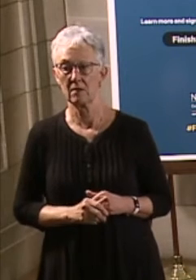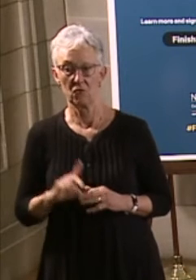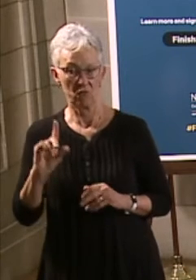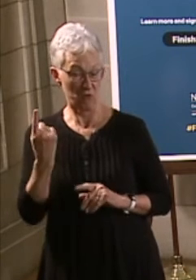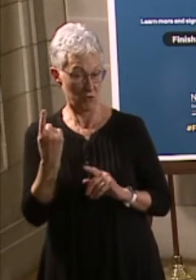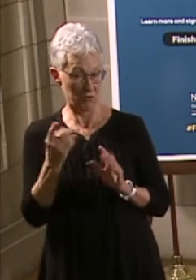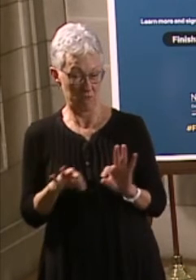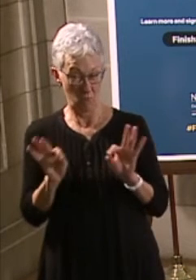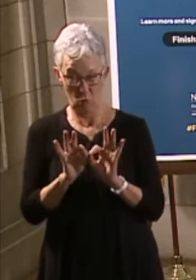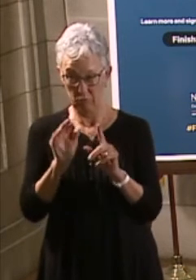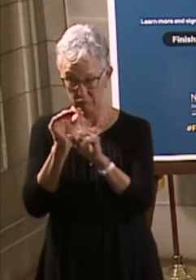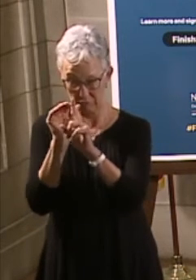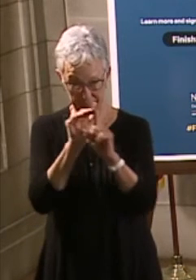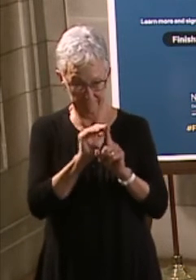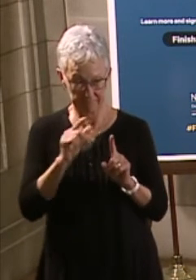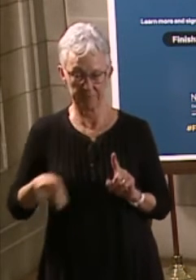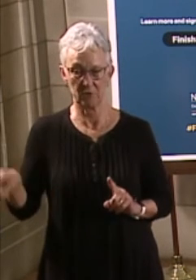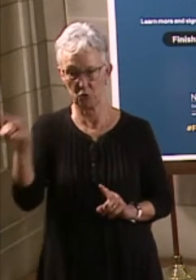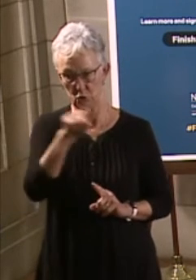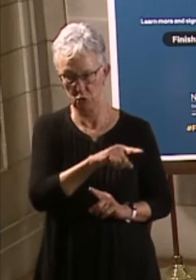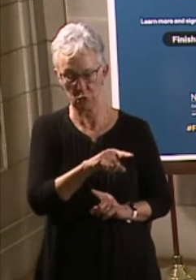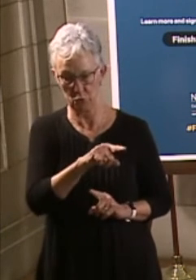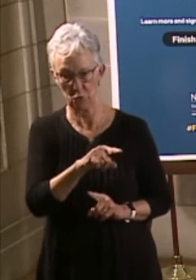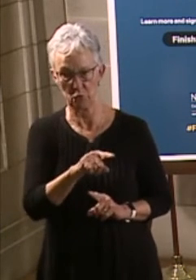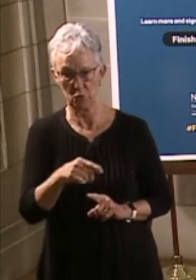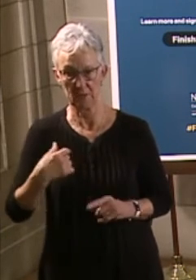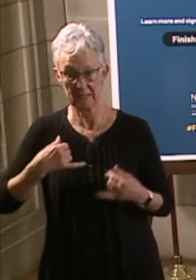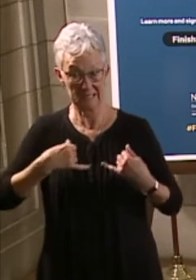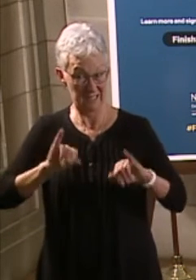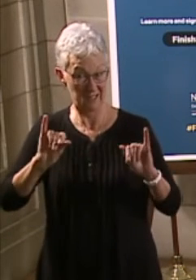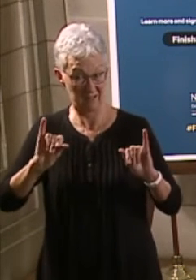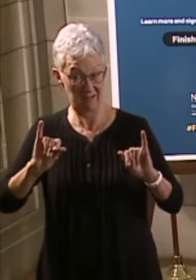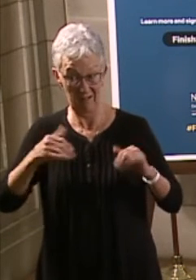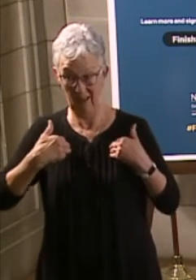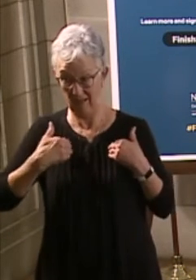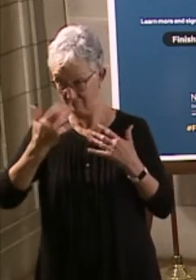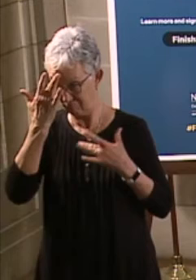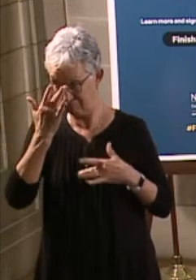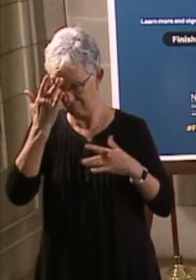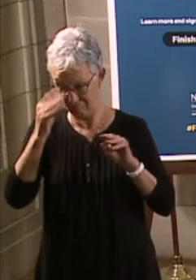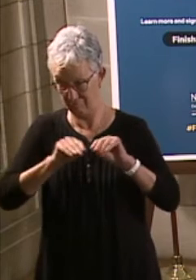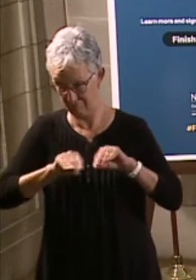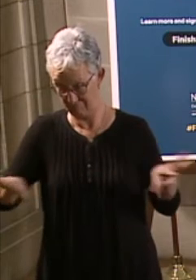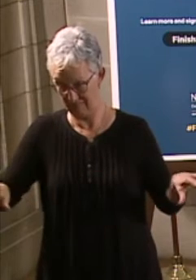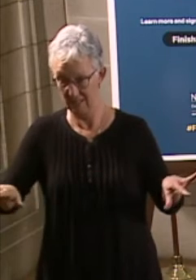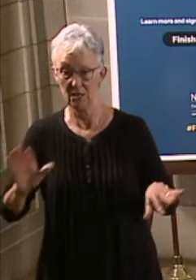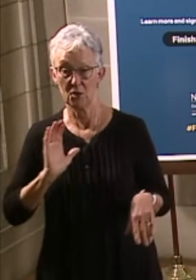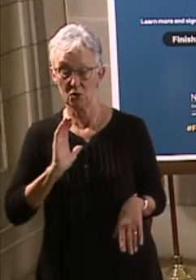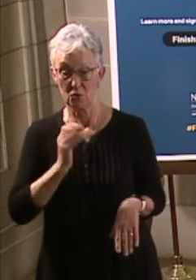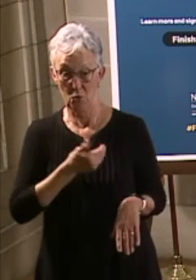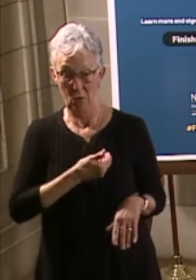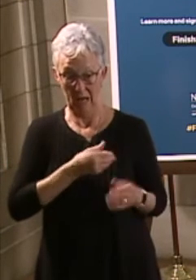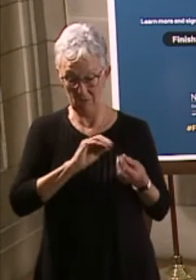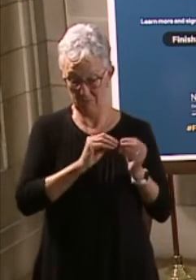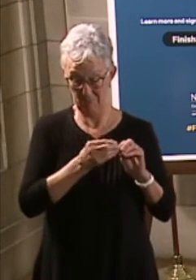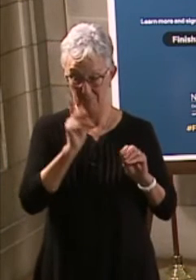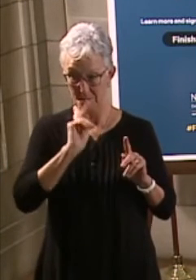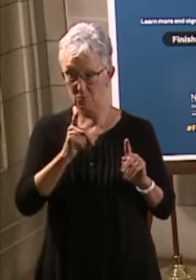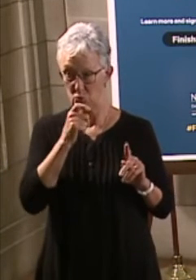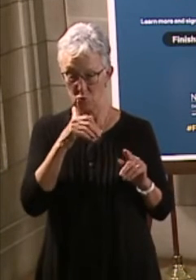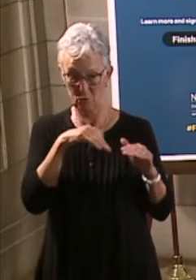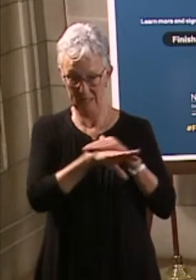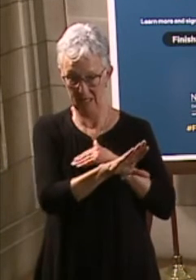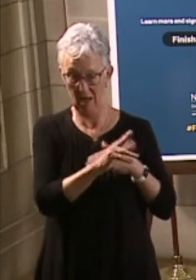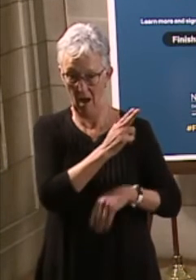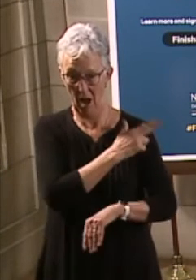In fact, last week, our hospitalizations rose for the first time in 19 weeks. So we had 18 weeks in a row where